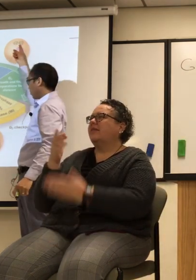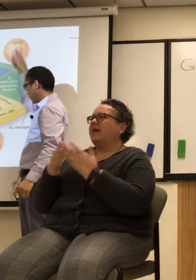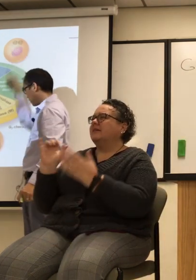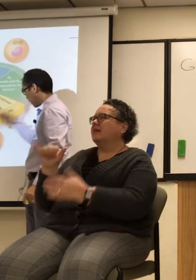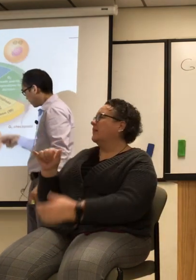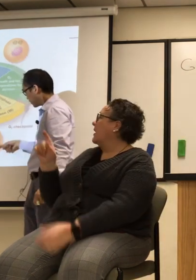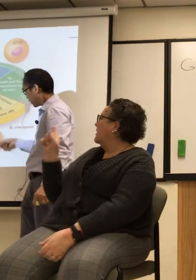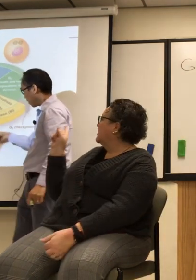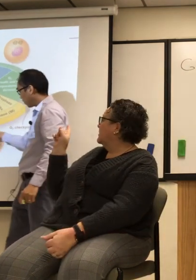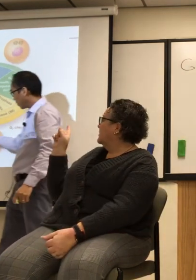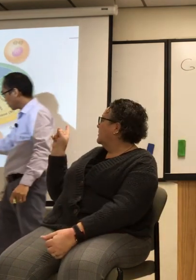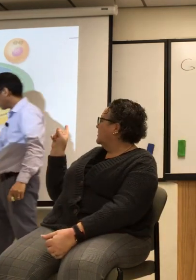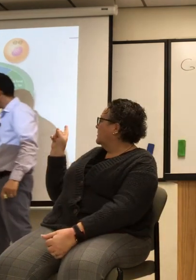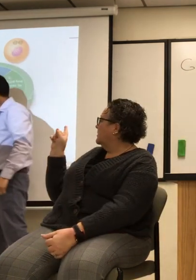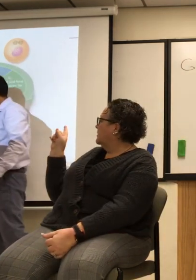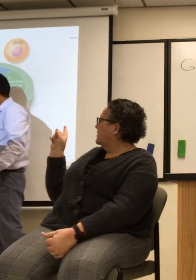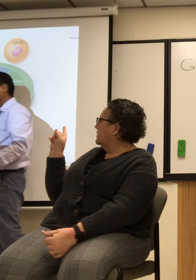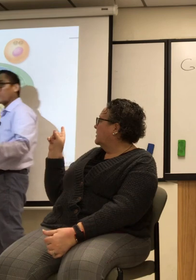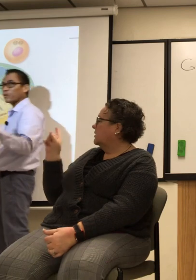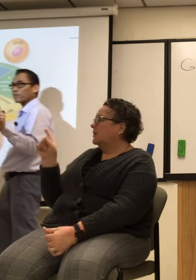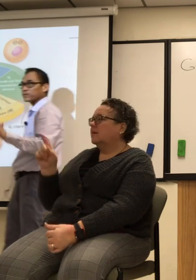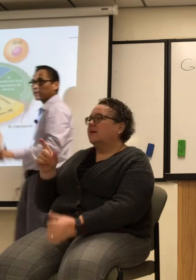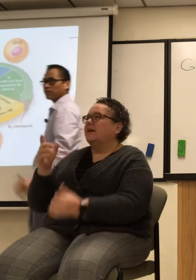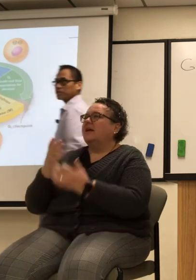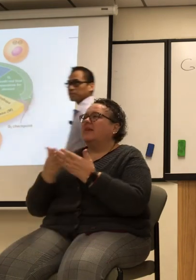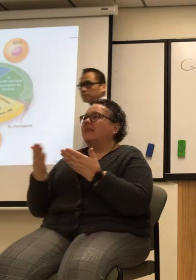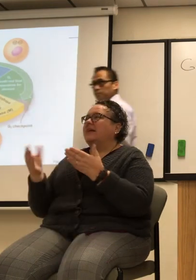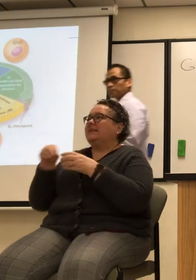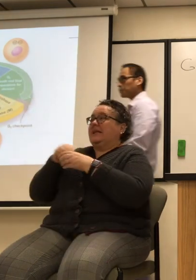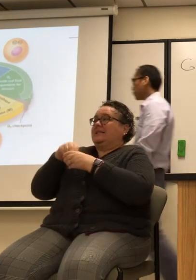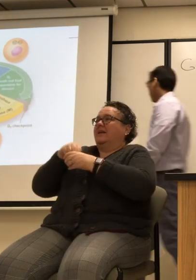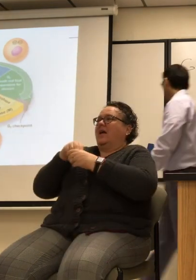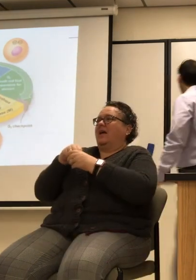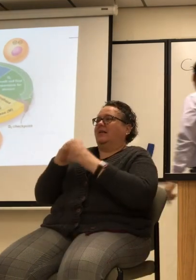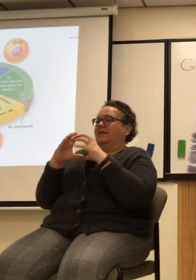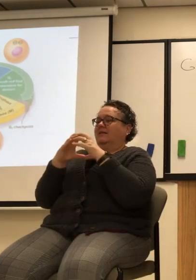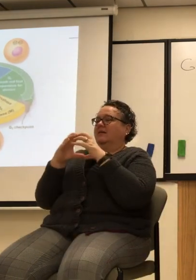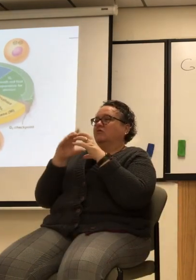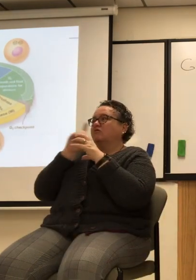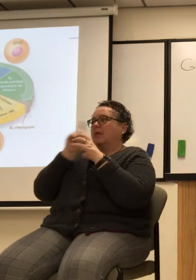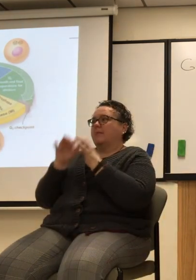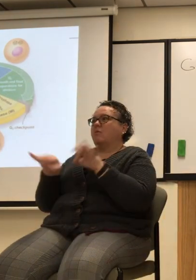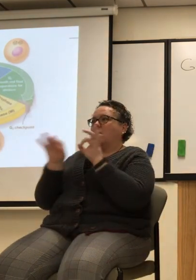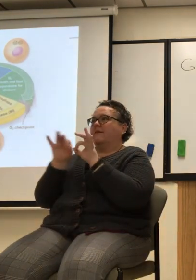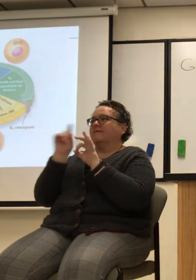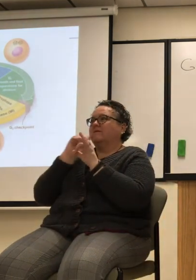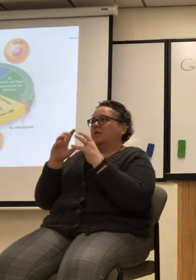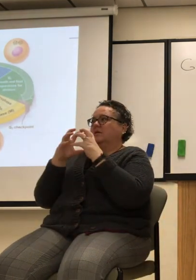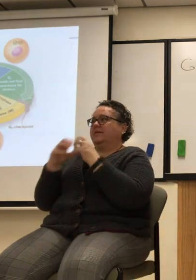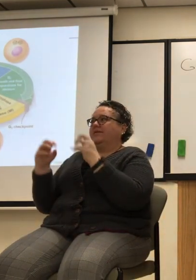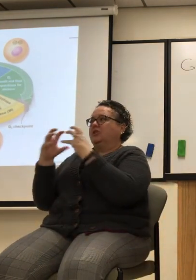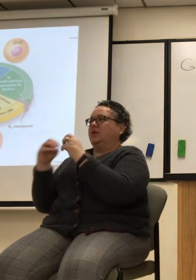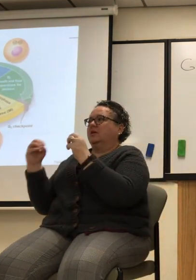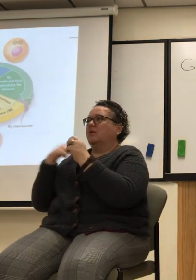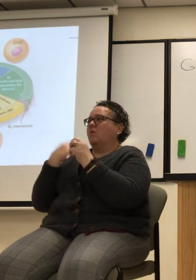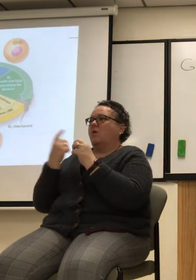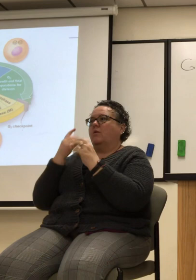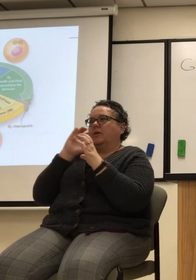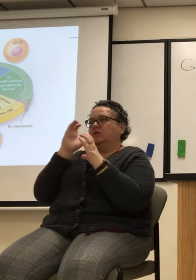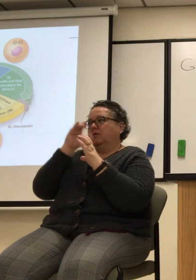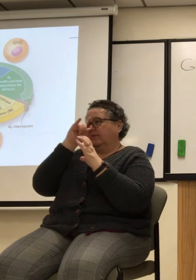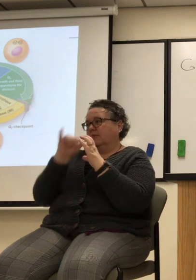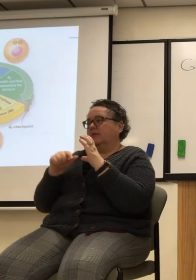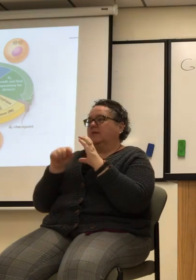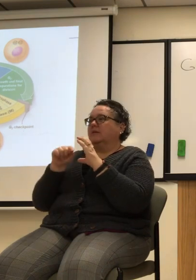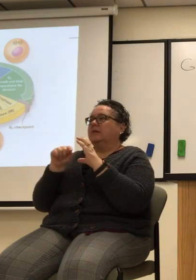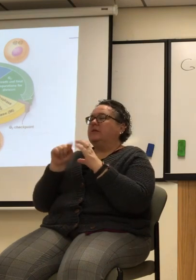right there inside the cell. Okay, they're very important for cell division. I always look for them. Well,